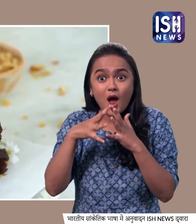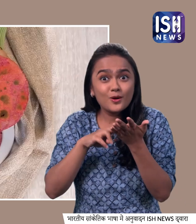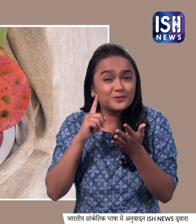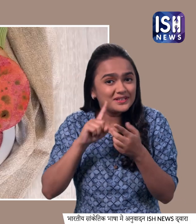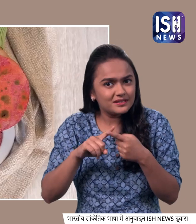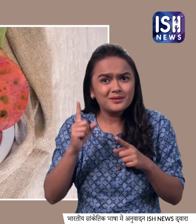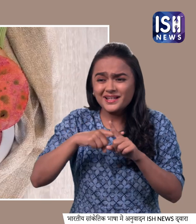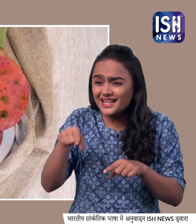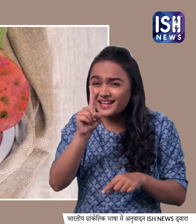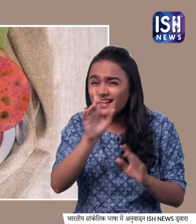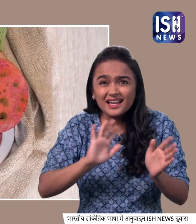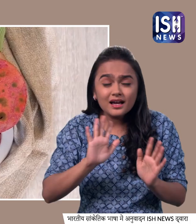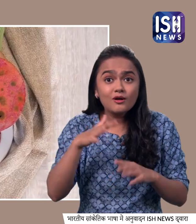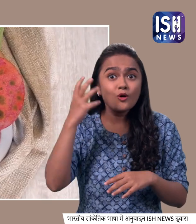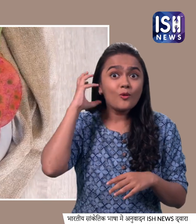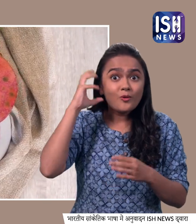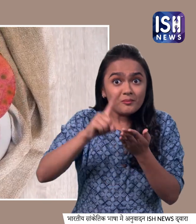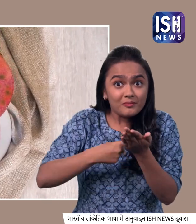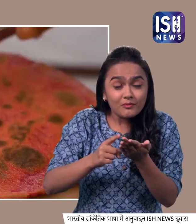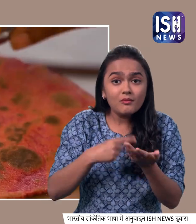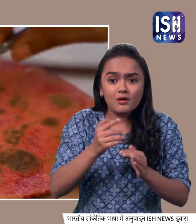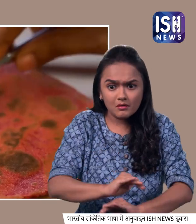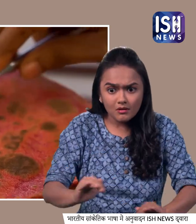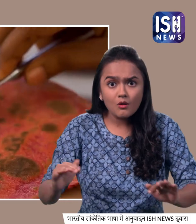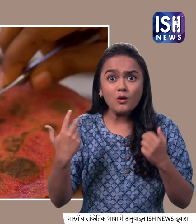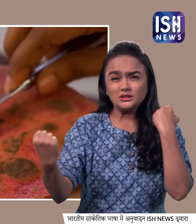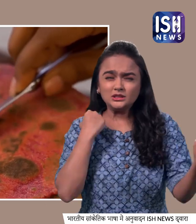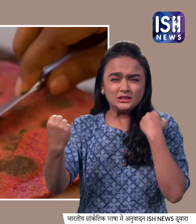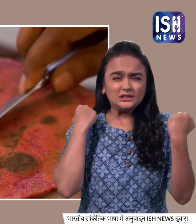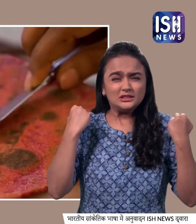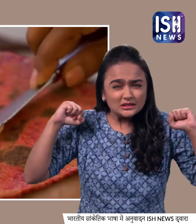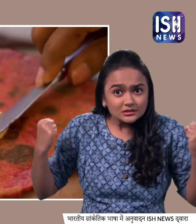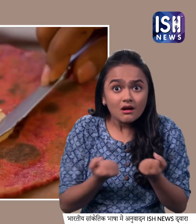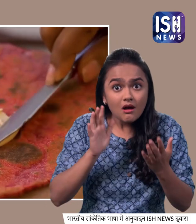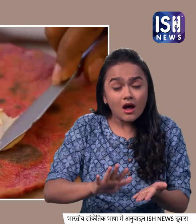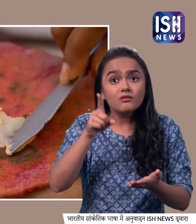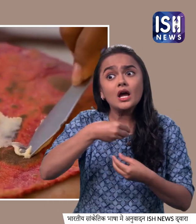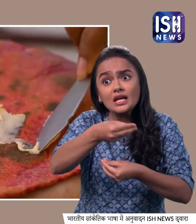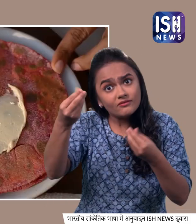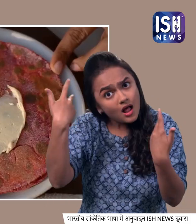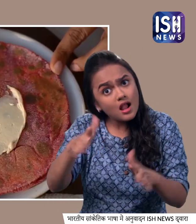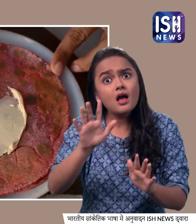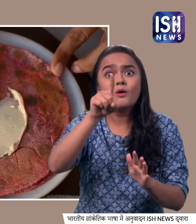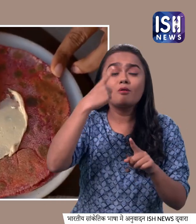No, coconut butter you can use children and athletes. In use these butters as well as can use butters well as you